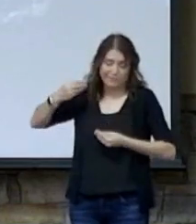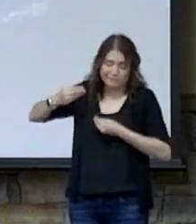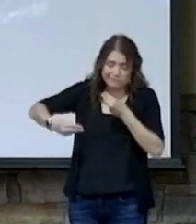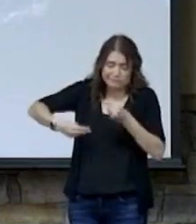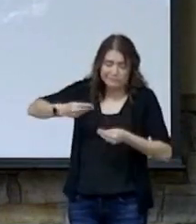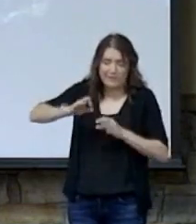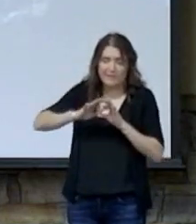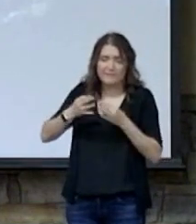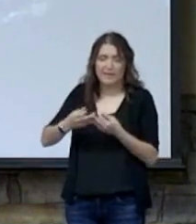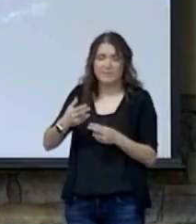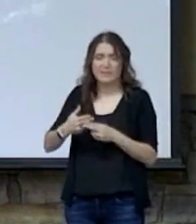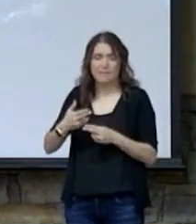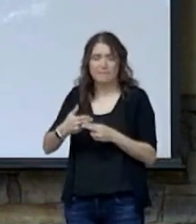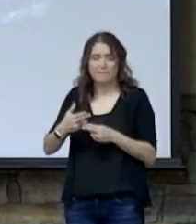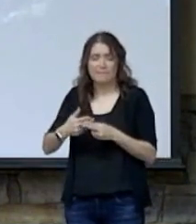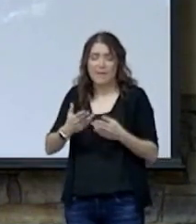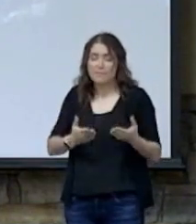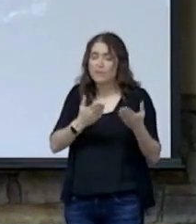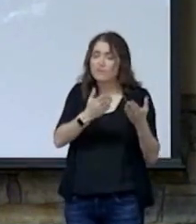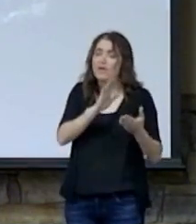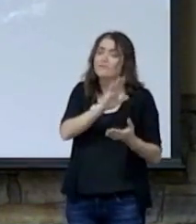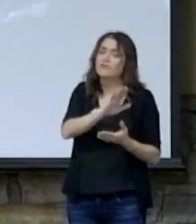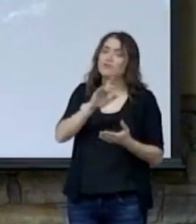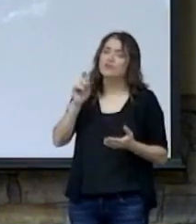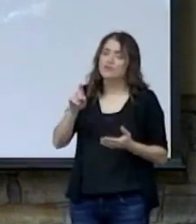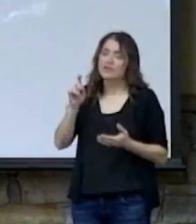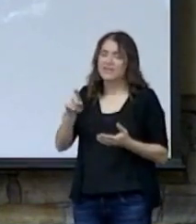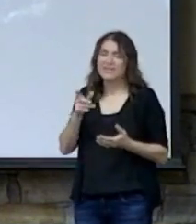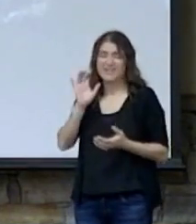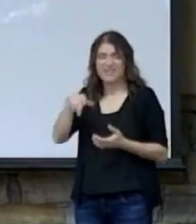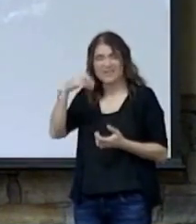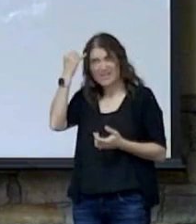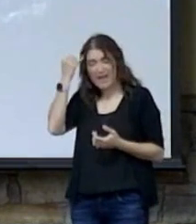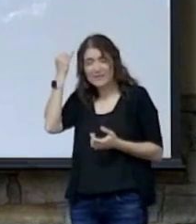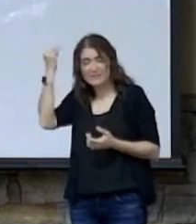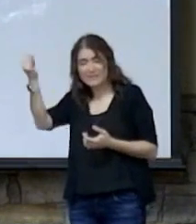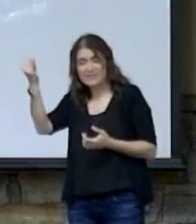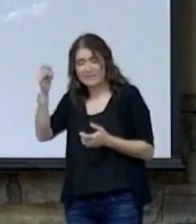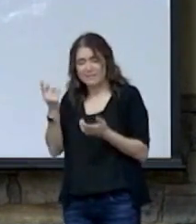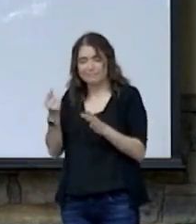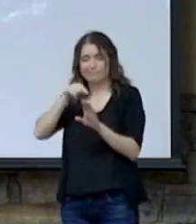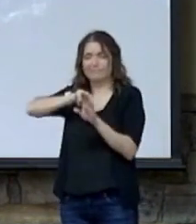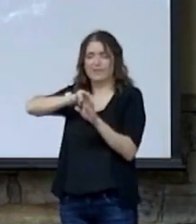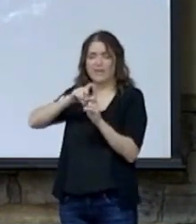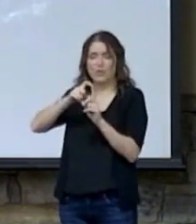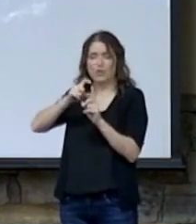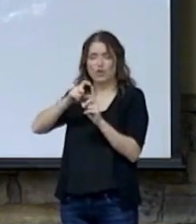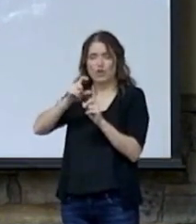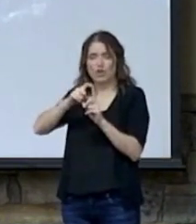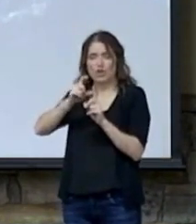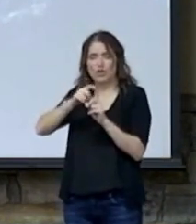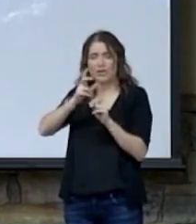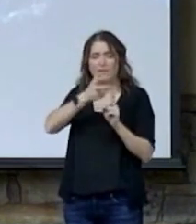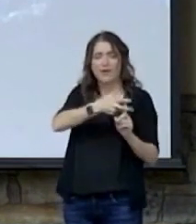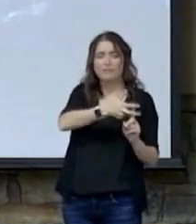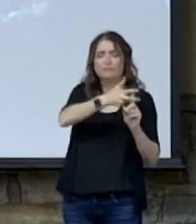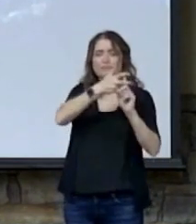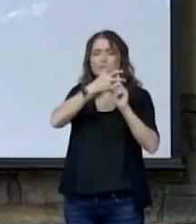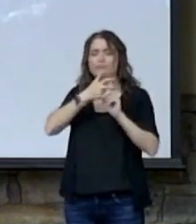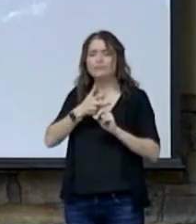name and help provide for her needs. And that's really kind of the idea behind that word. It's this restoration of